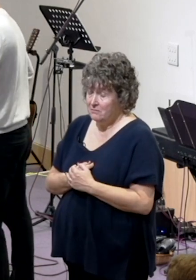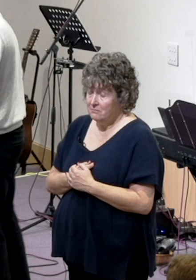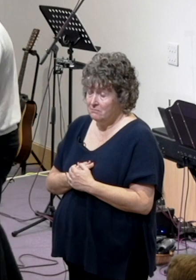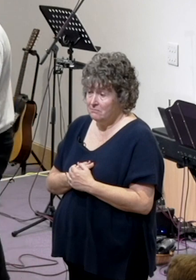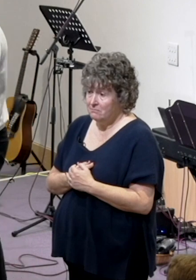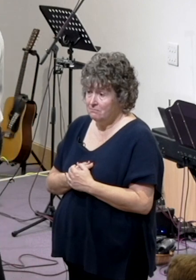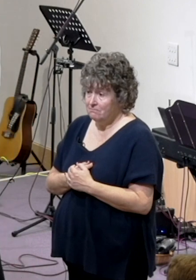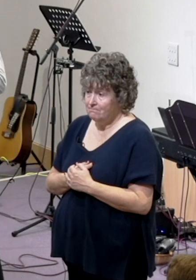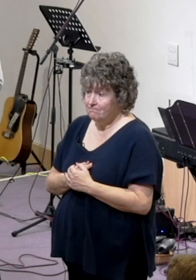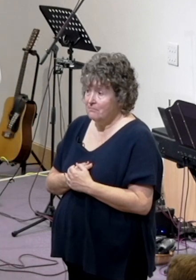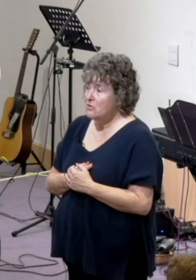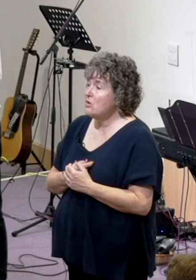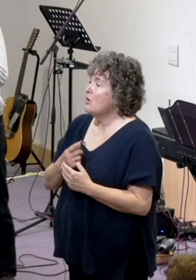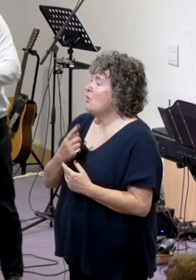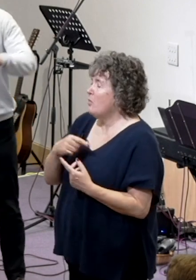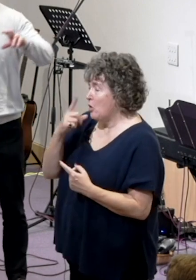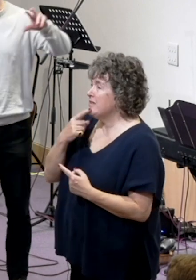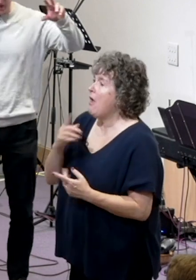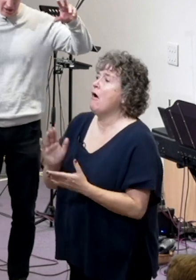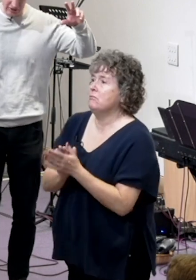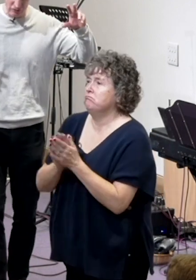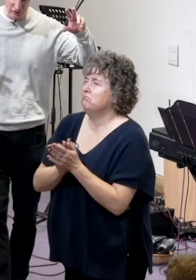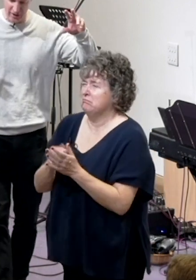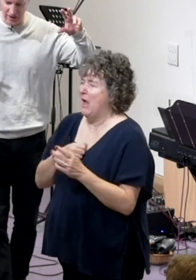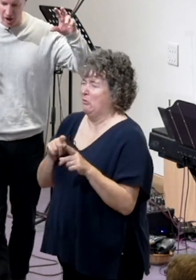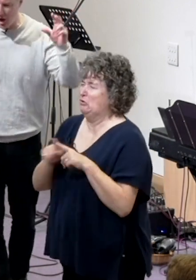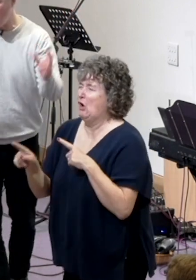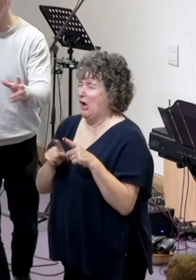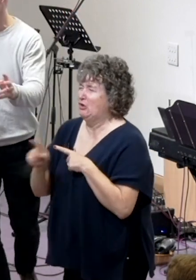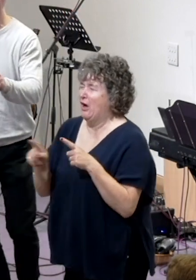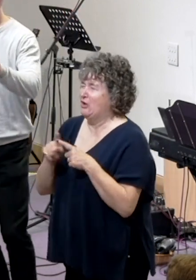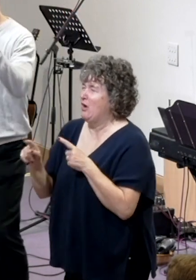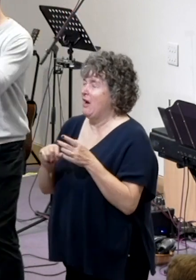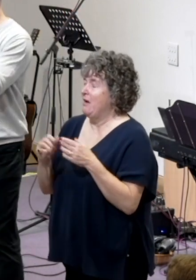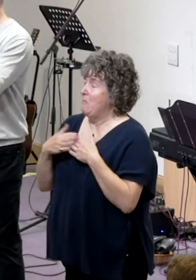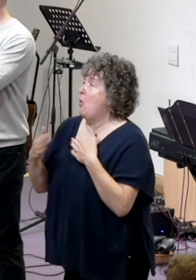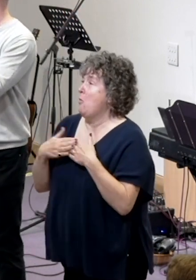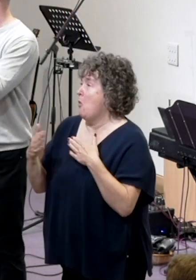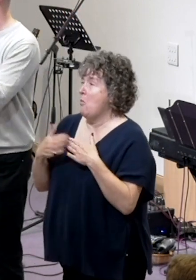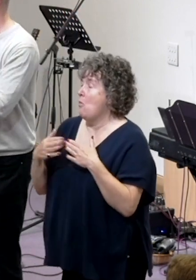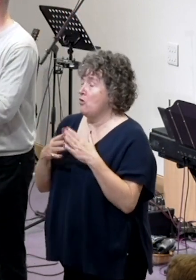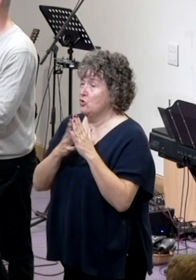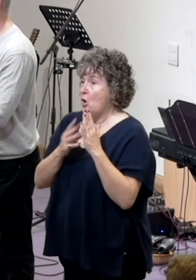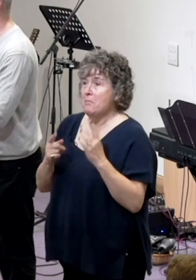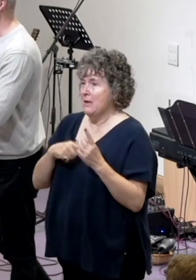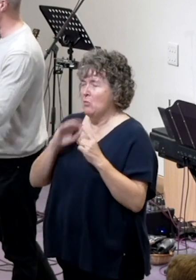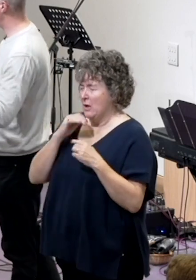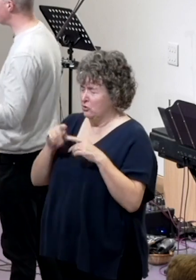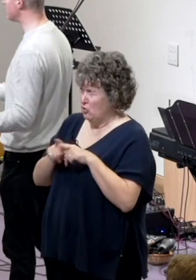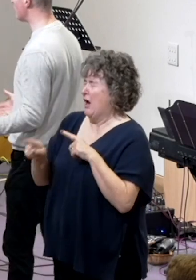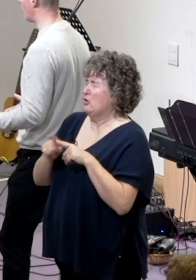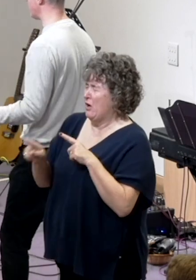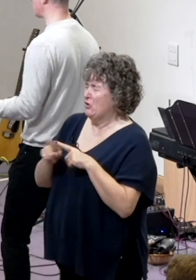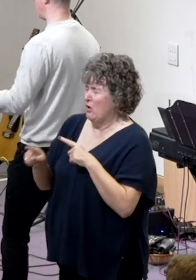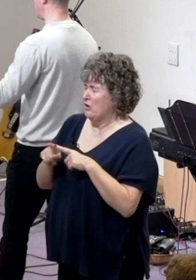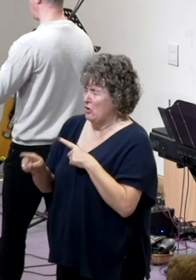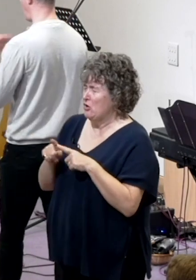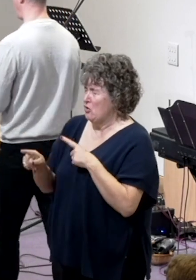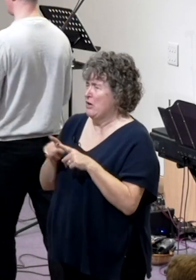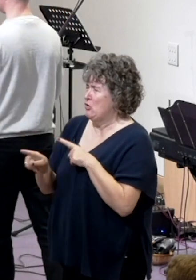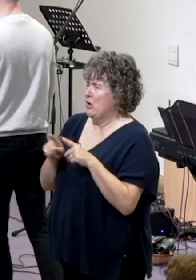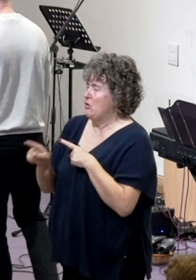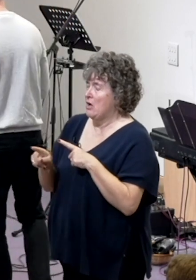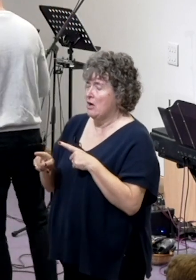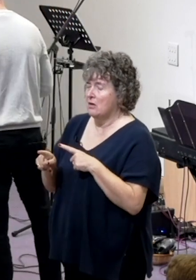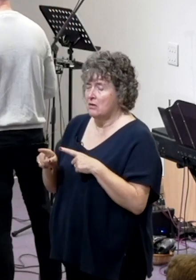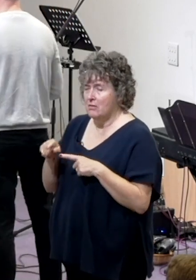And the wrong response to that would be to say, all right, I'm going to try harder to be more like Joseph. And the reason why trying